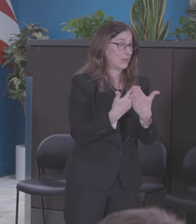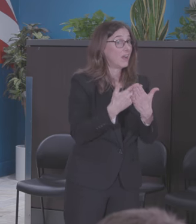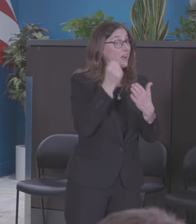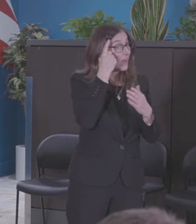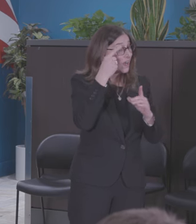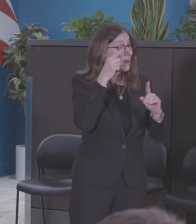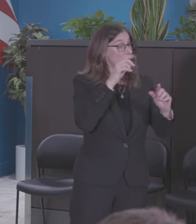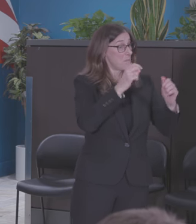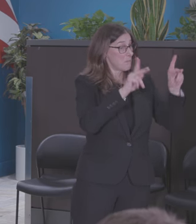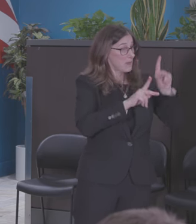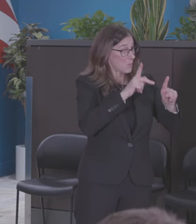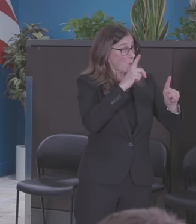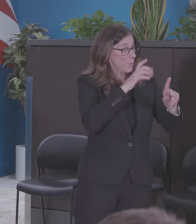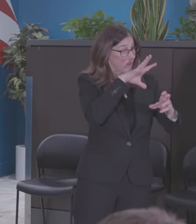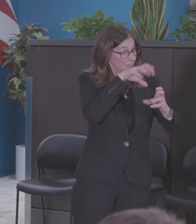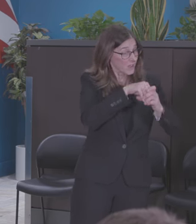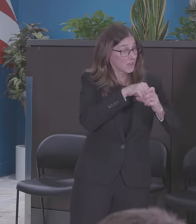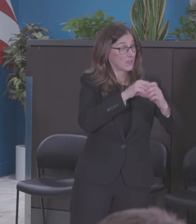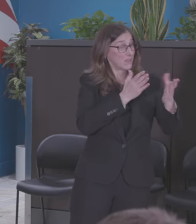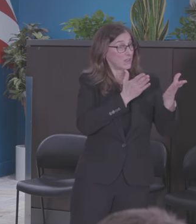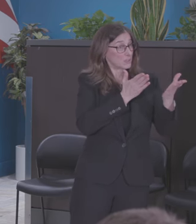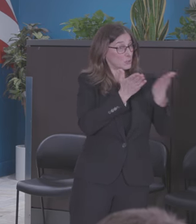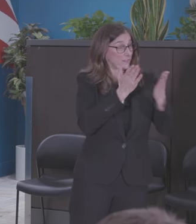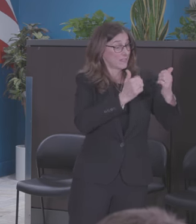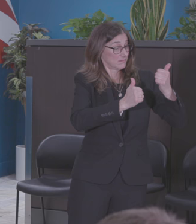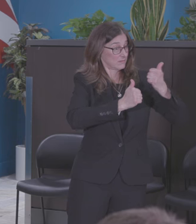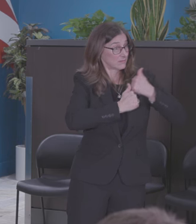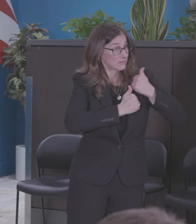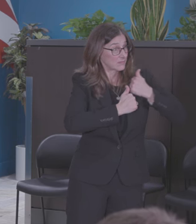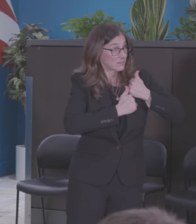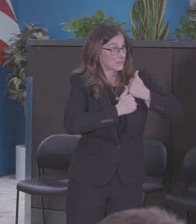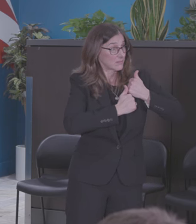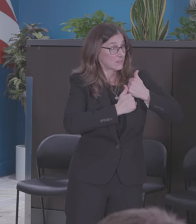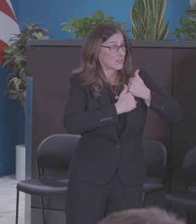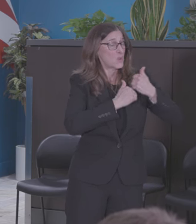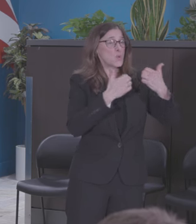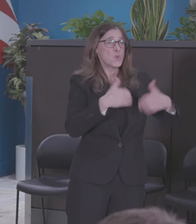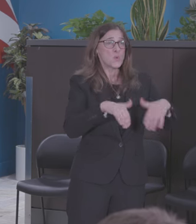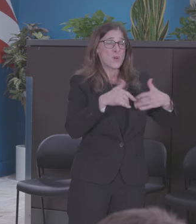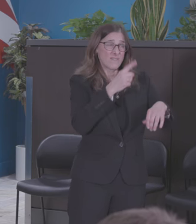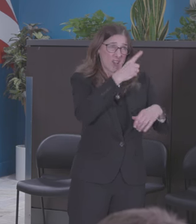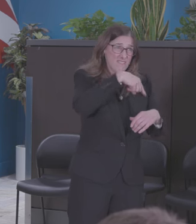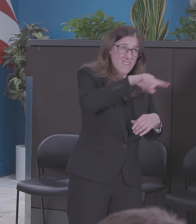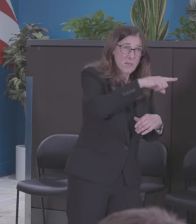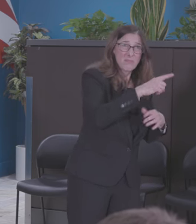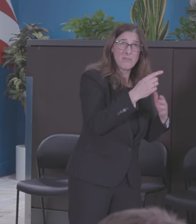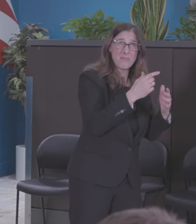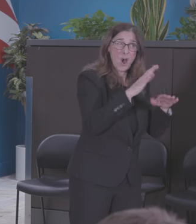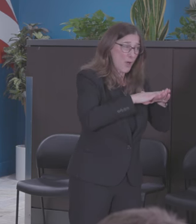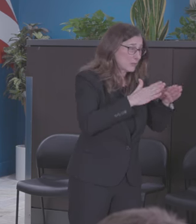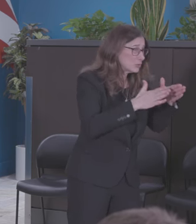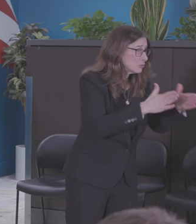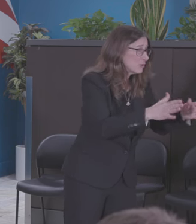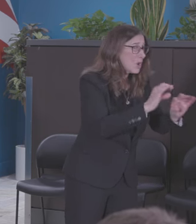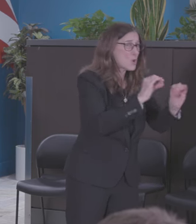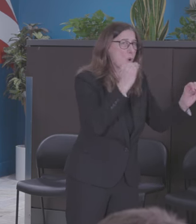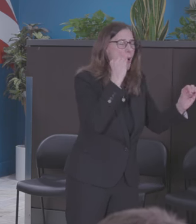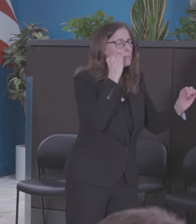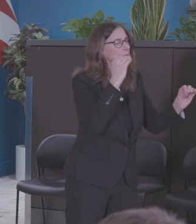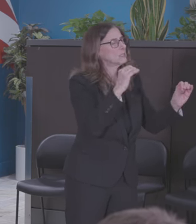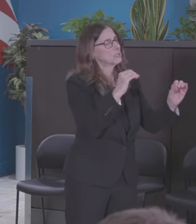our home, for veterans not to have a place to sleep at night, is a particular injustice that we cannot let